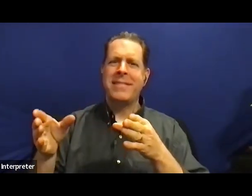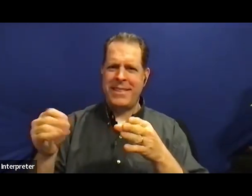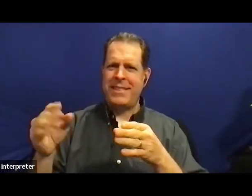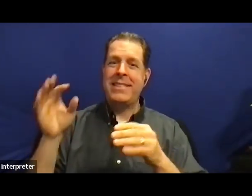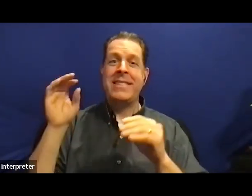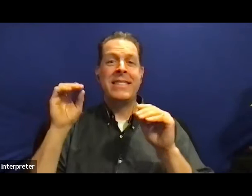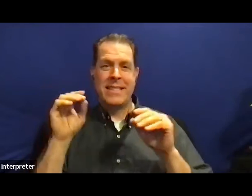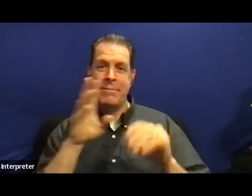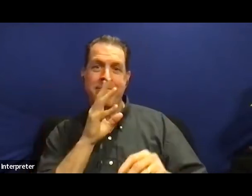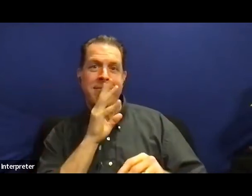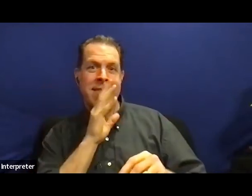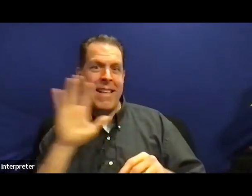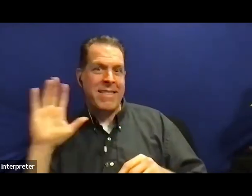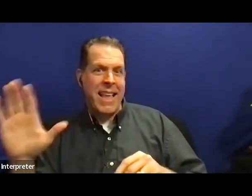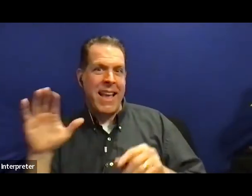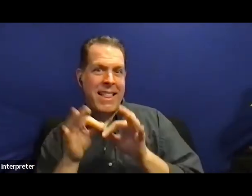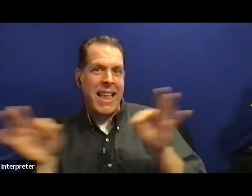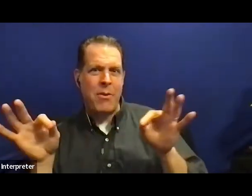language just as their ancestors did.